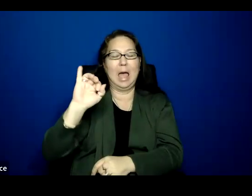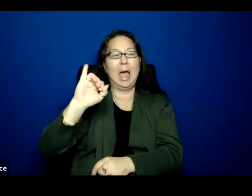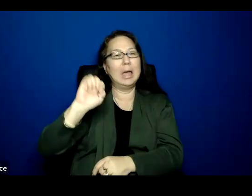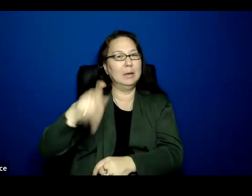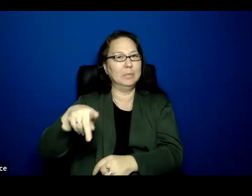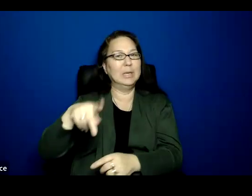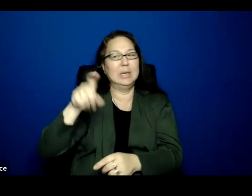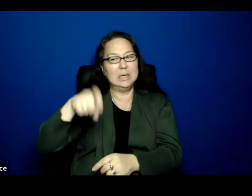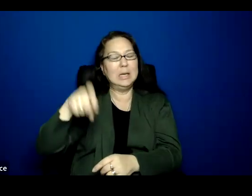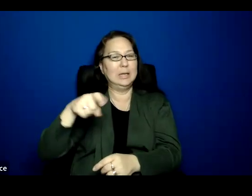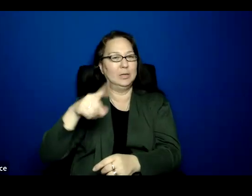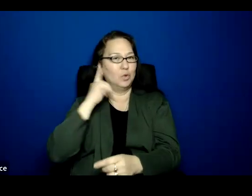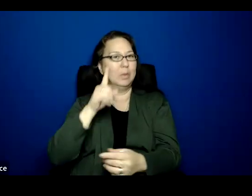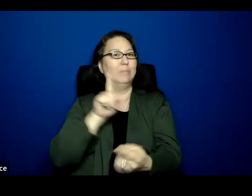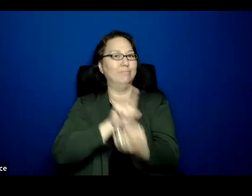through this transition.